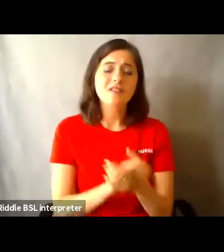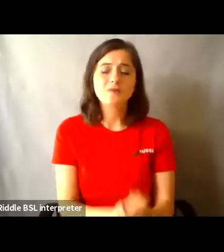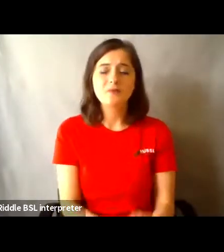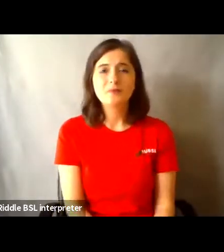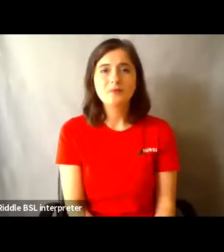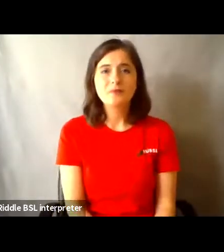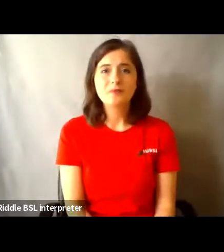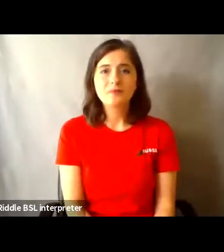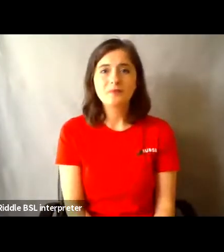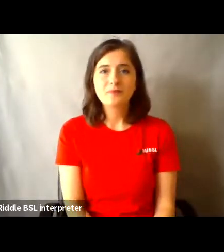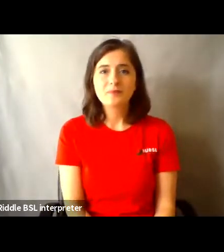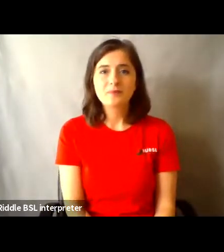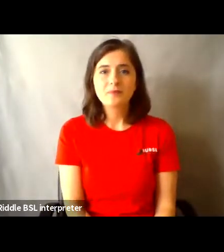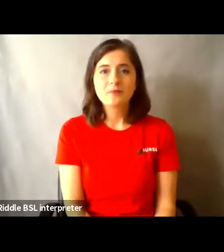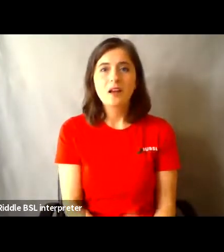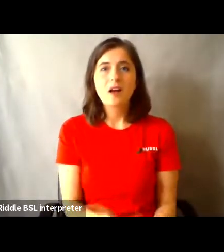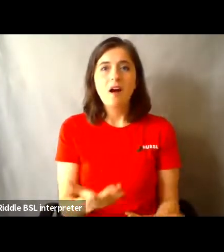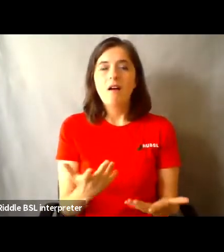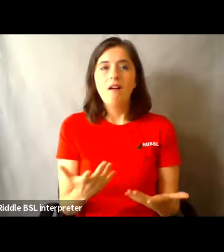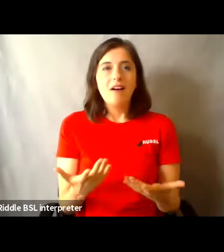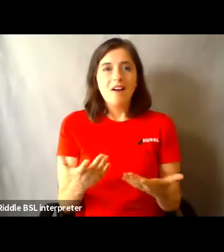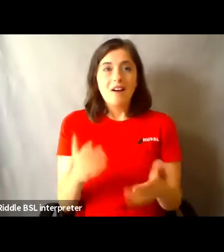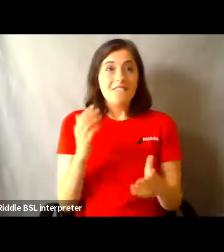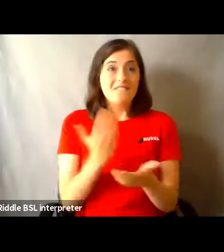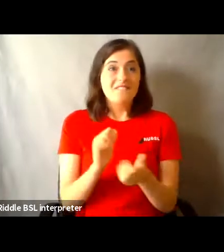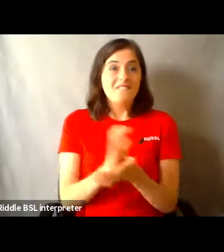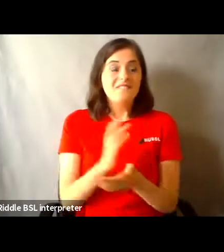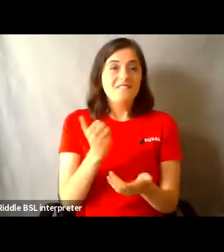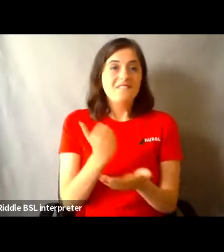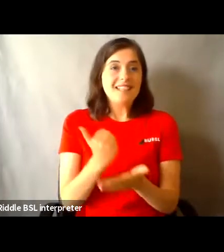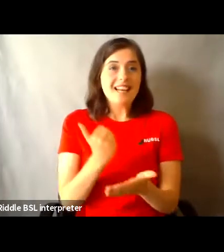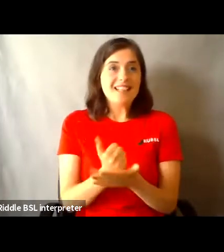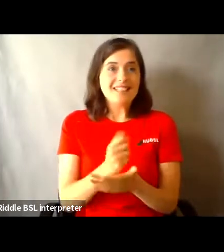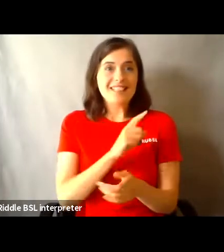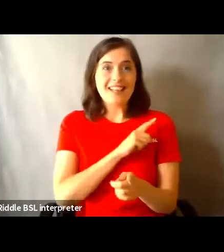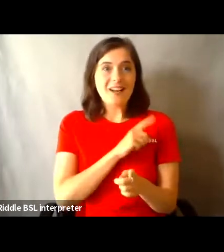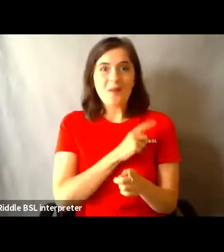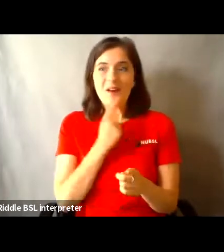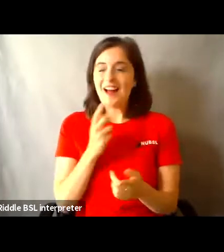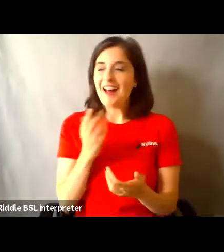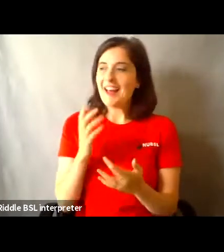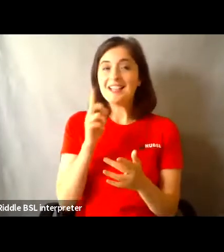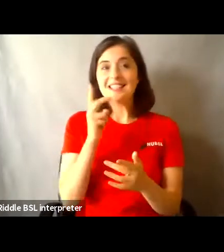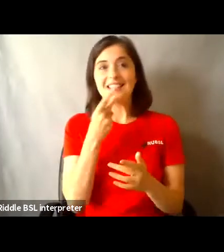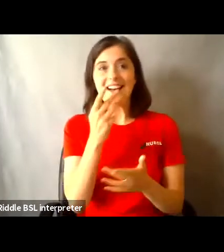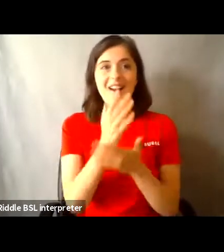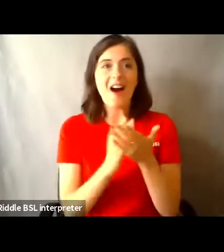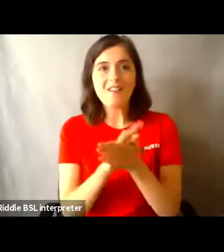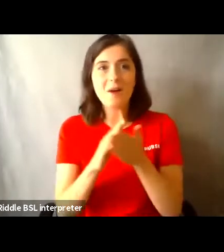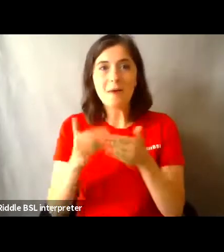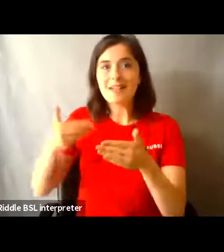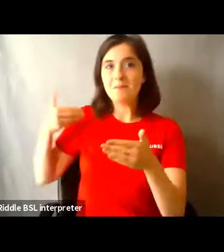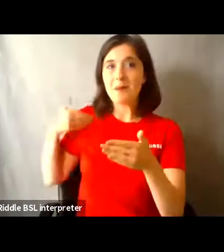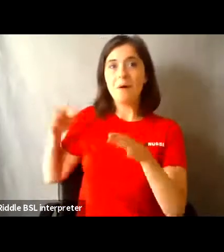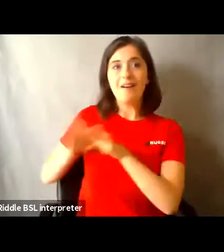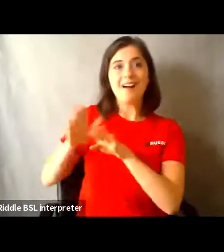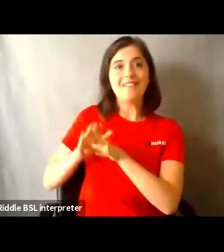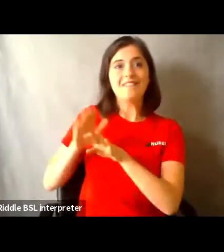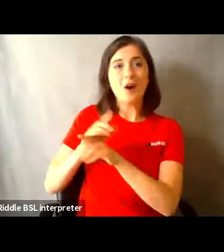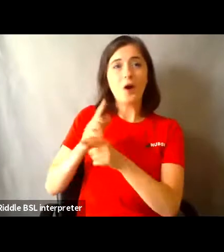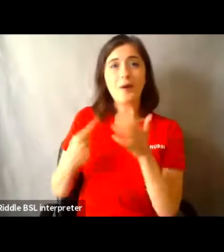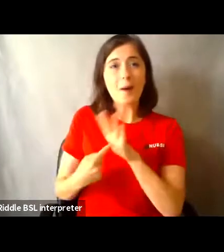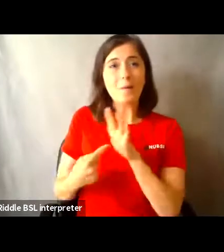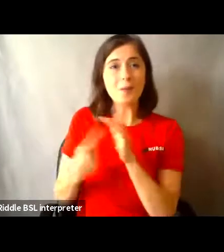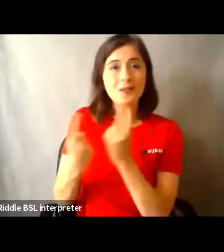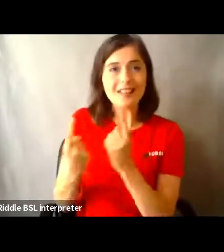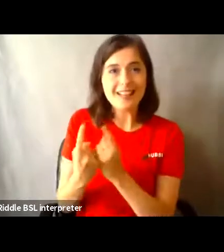So the great thing about coming on at this point in the evening is everyone's already said loads of important things. The bad thing is that means, what have I got to